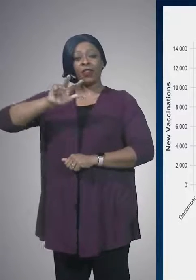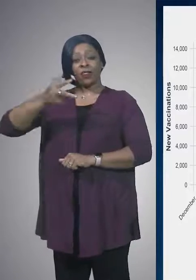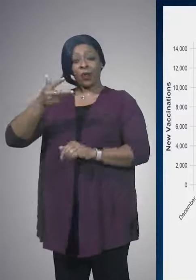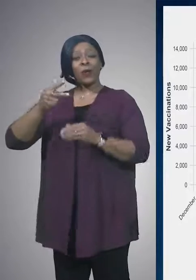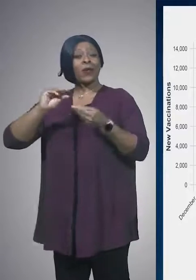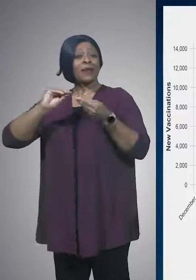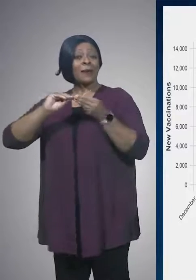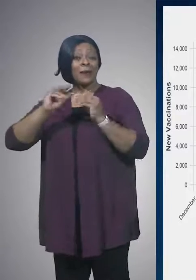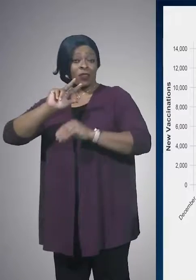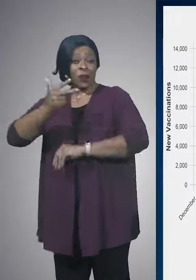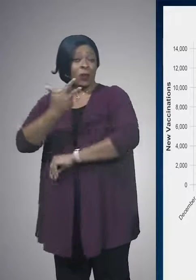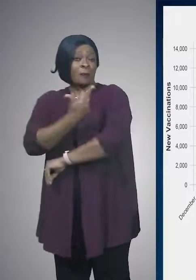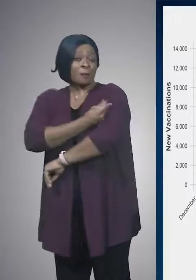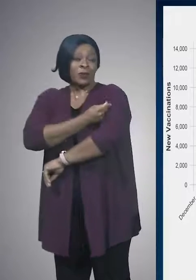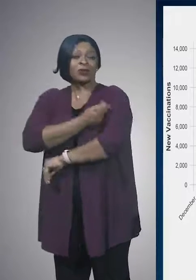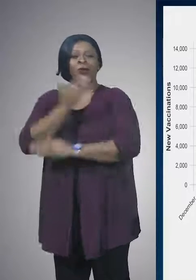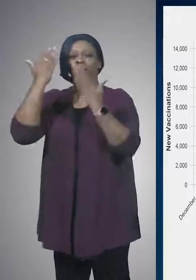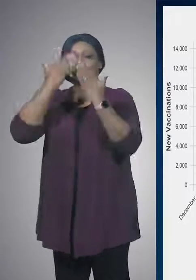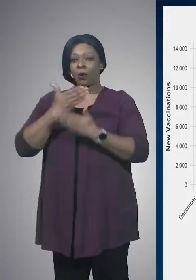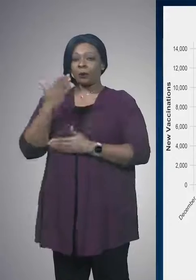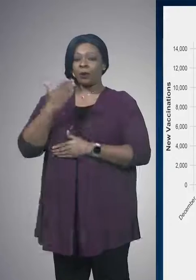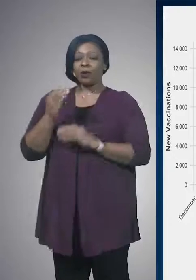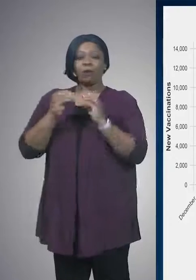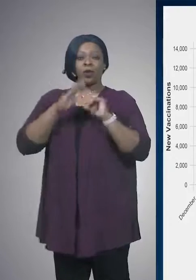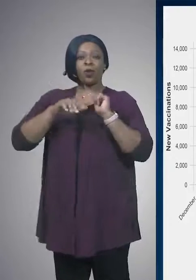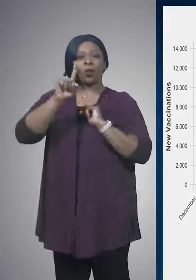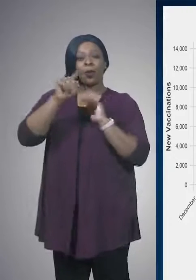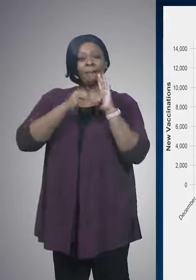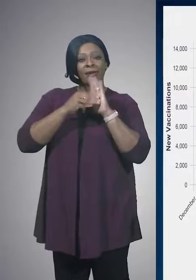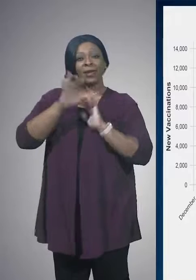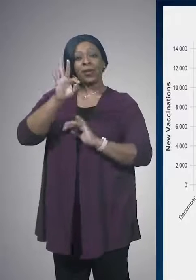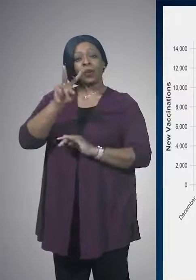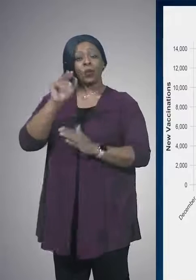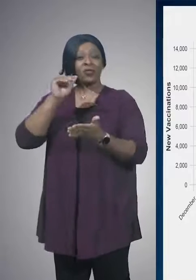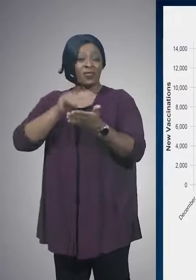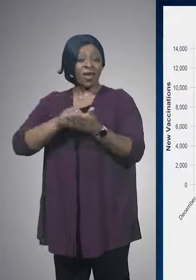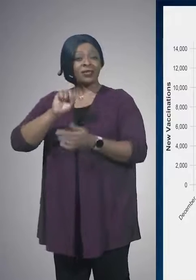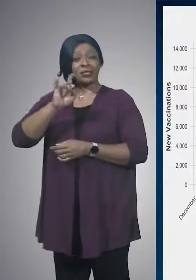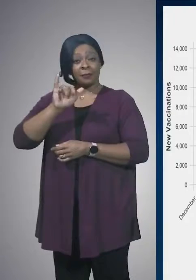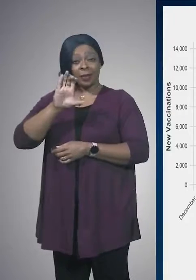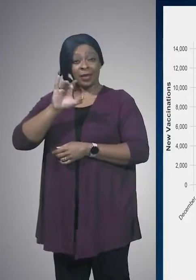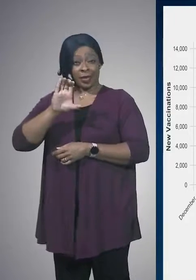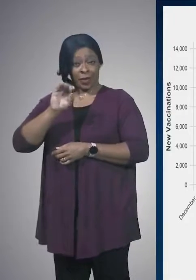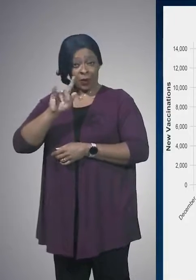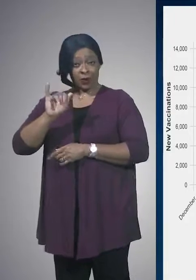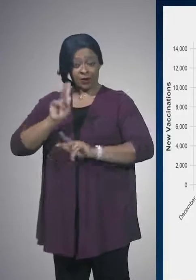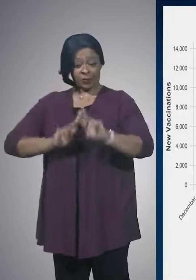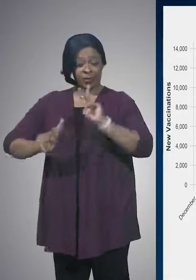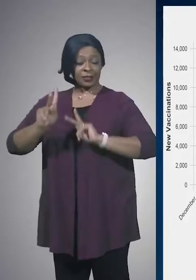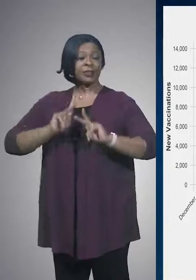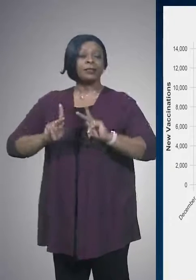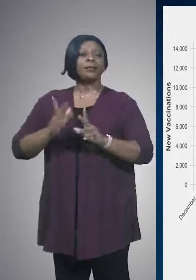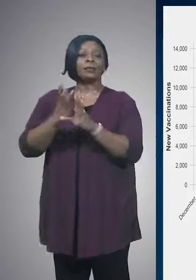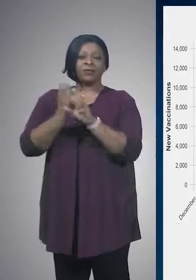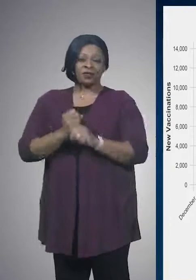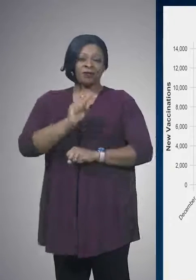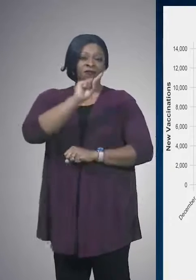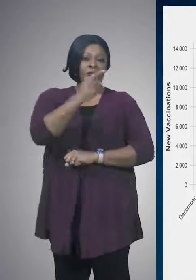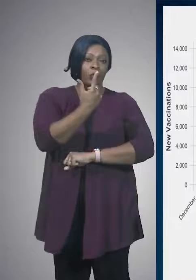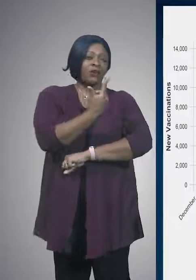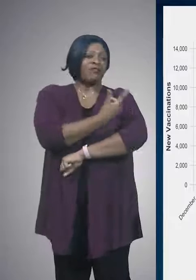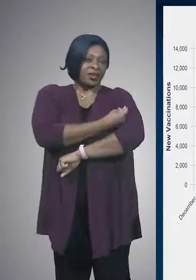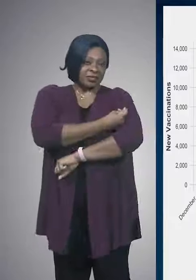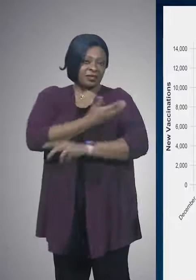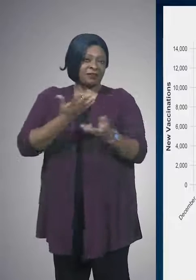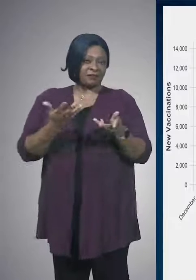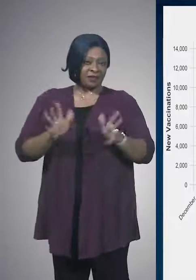darker blue. More than 1,092,000 Shelby County residents have received at least one dose of